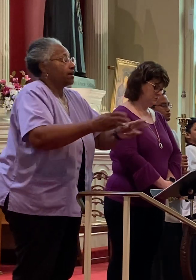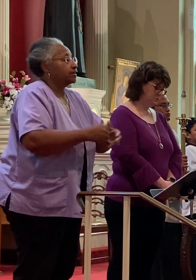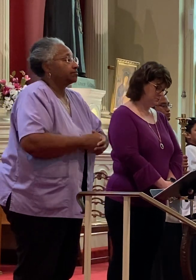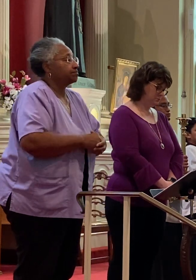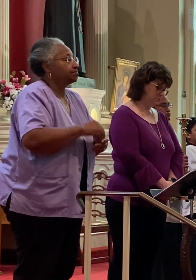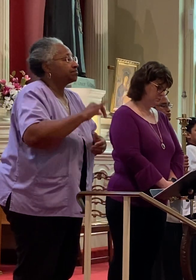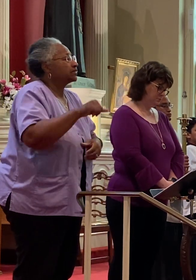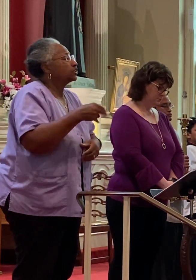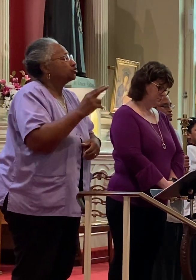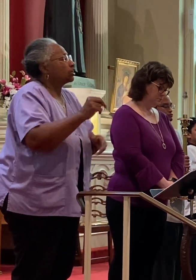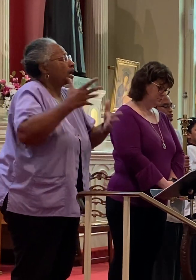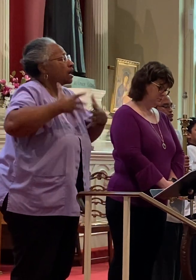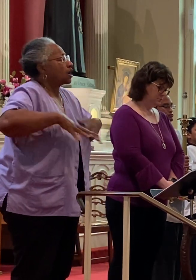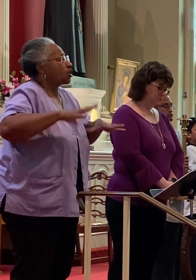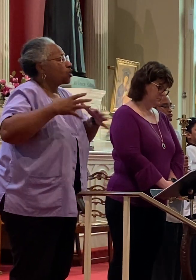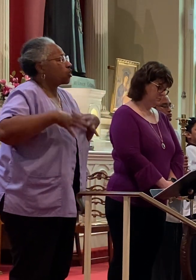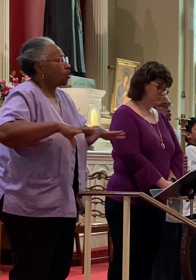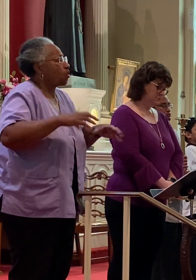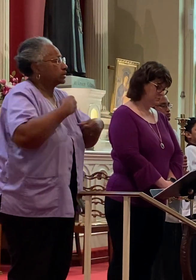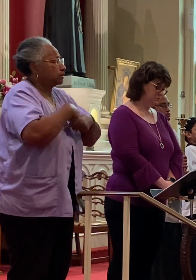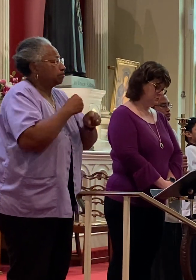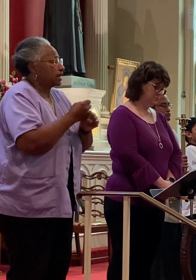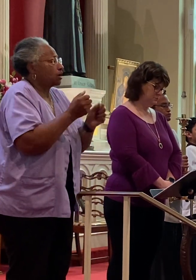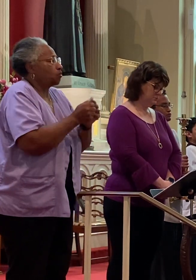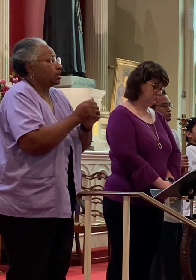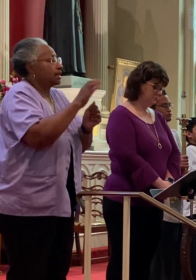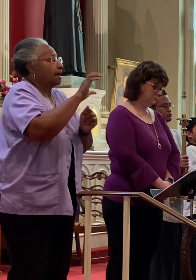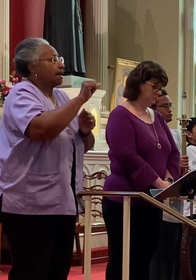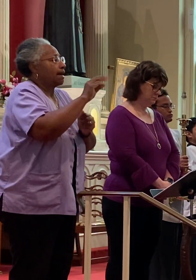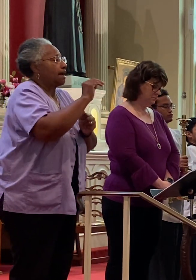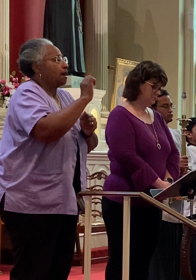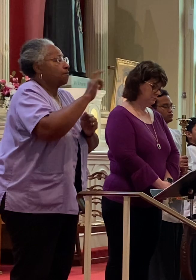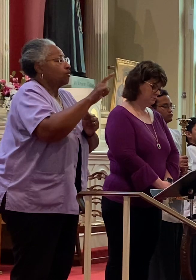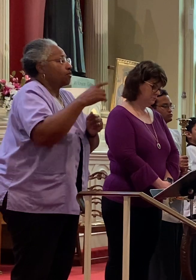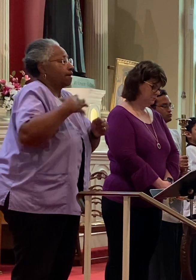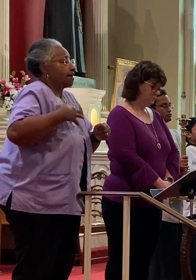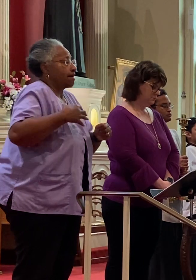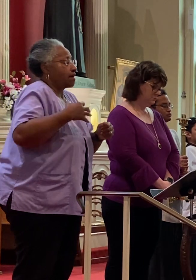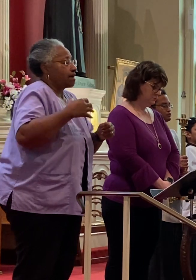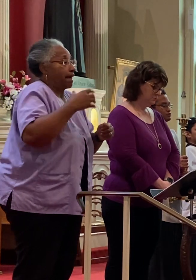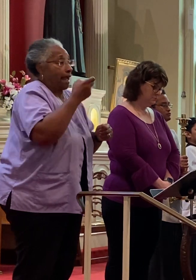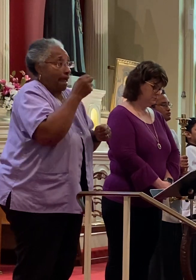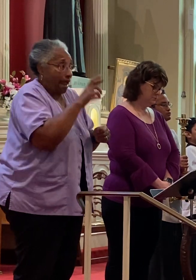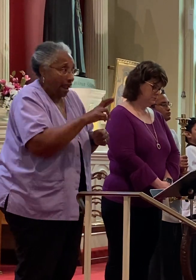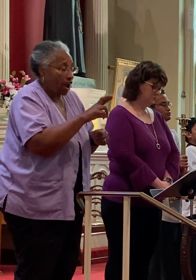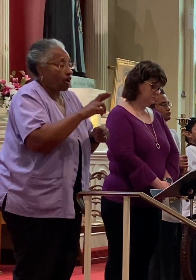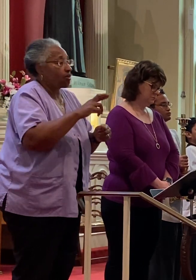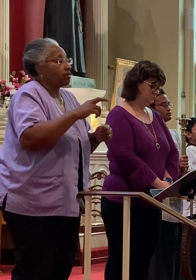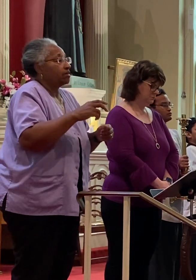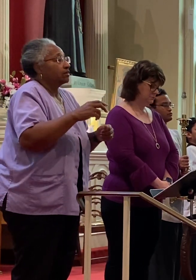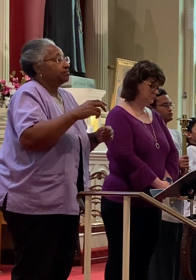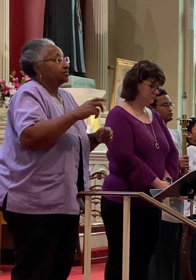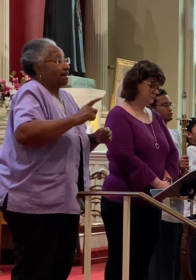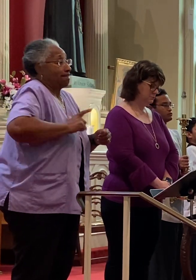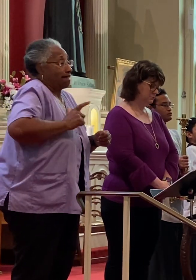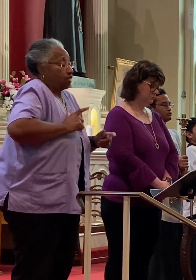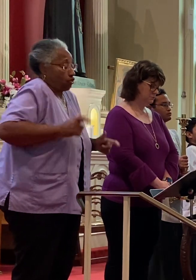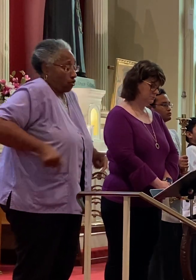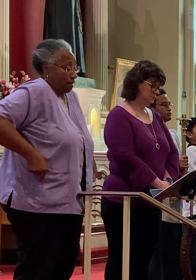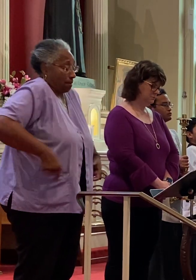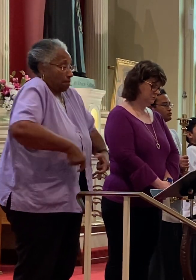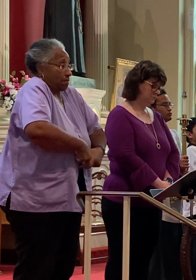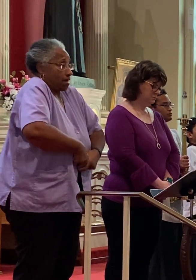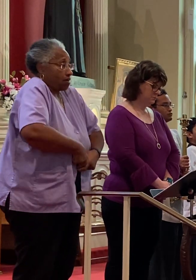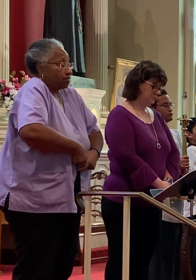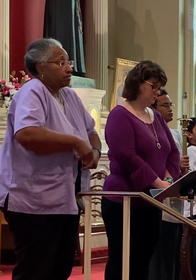made of camel's hair and had a leather belt around his waist. His food was locusts